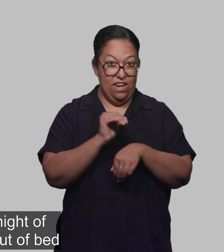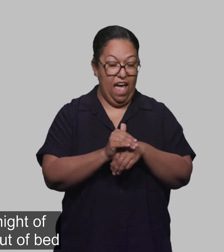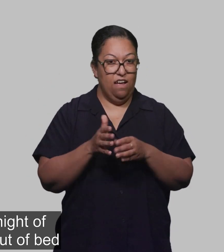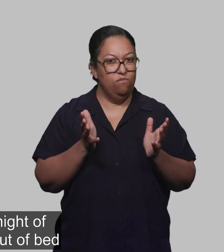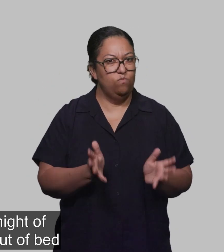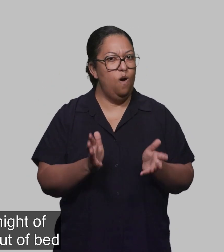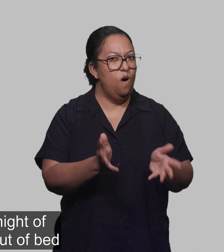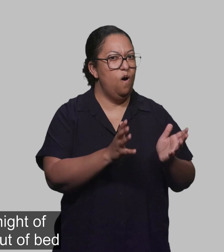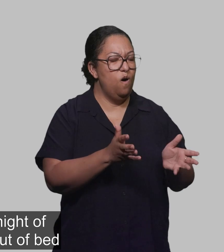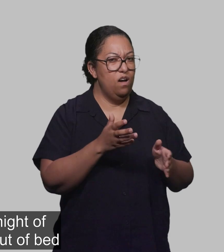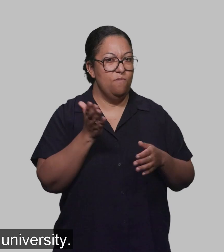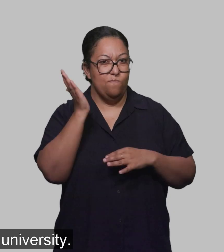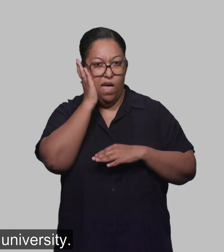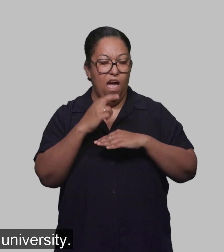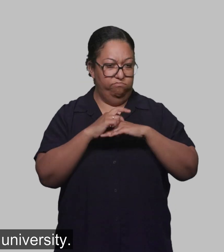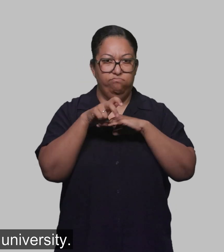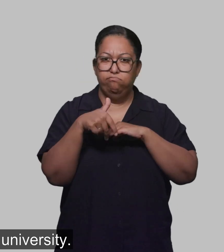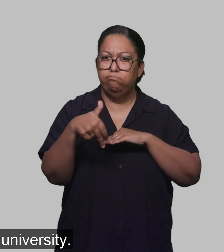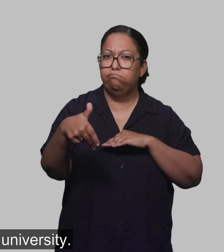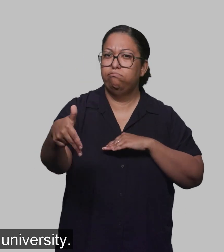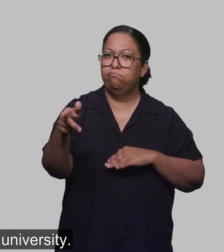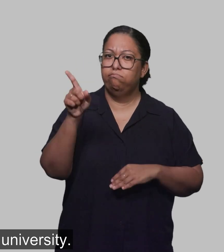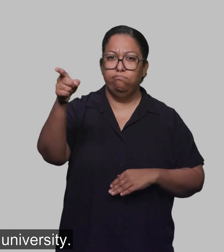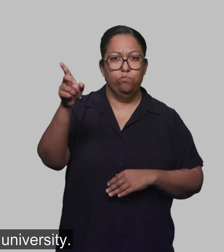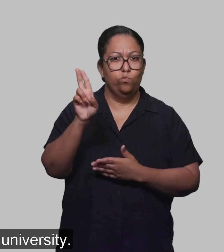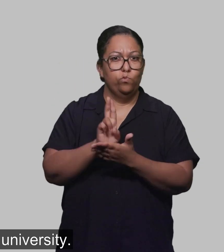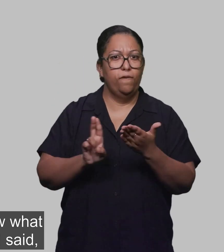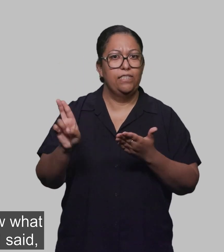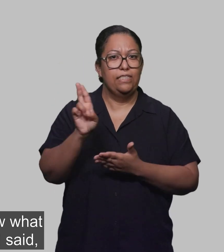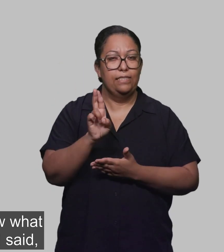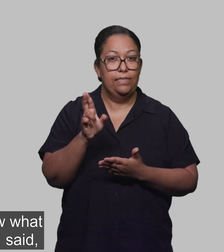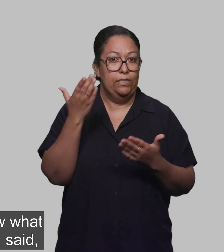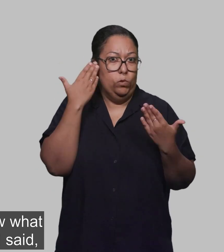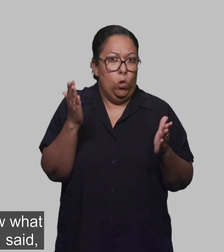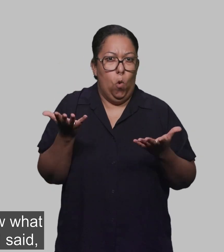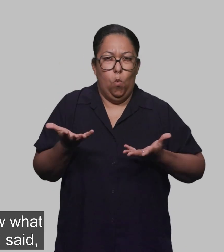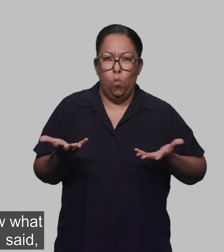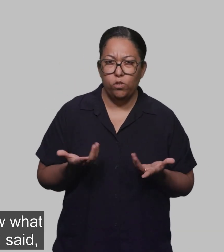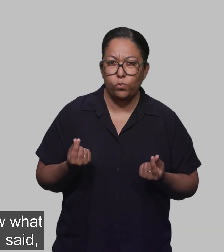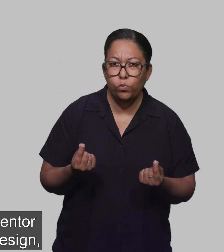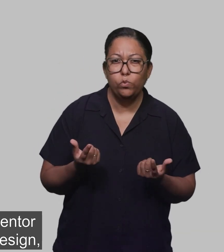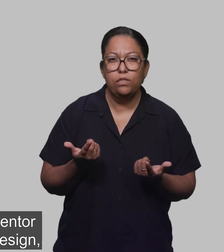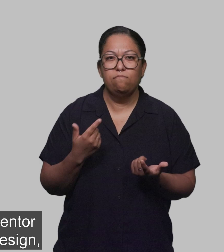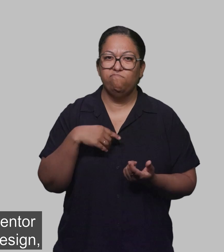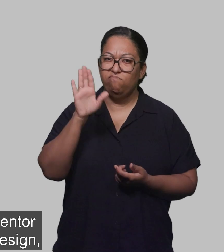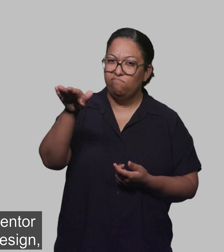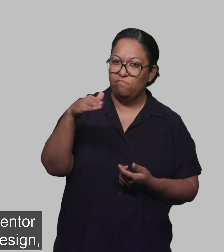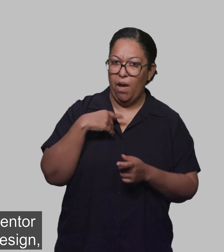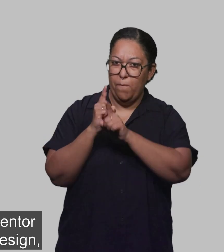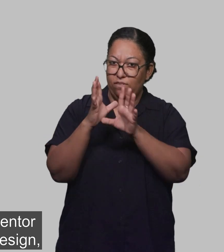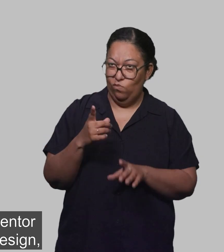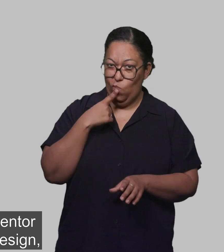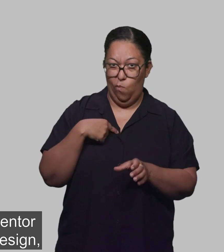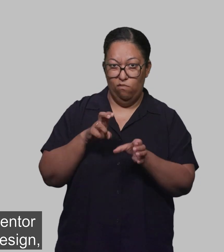talking, I got out of bed and went to the university. I didn't know what to do. And I said, well, my mentor told